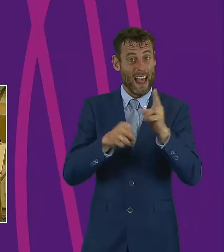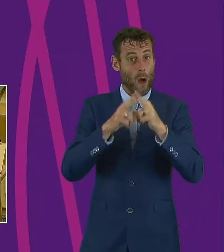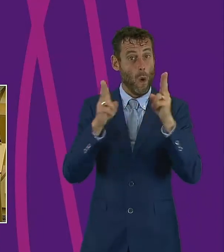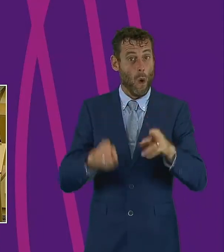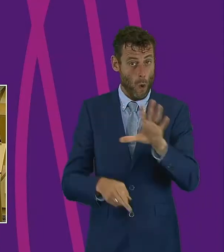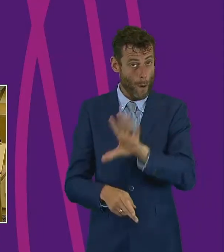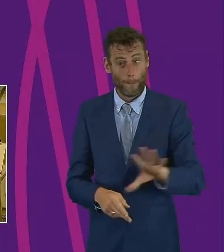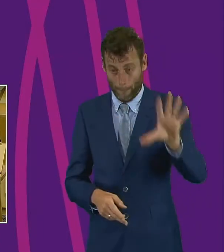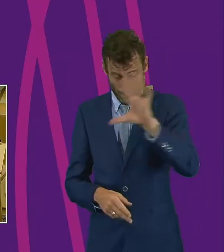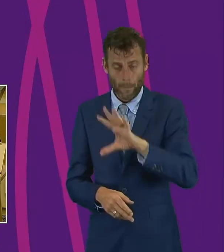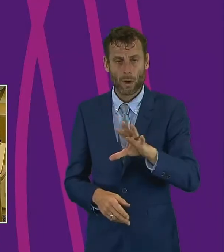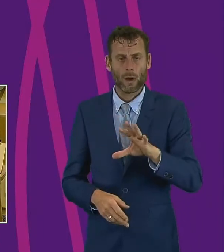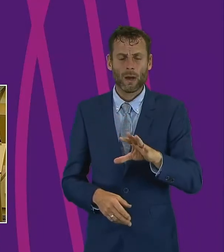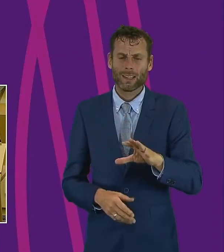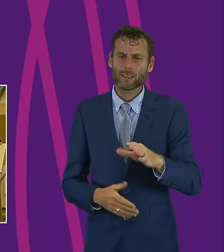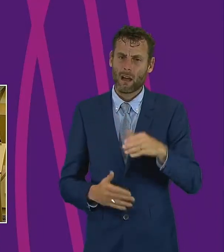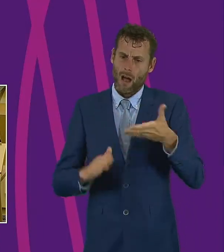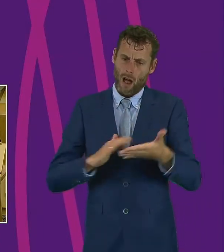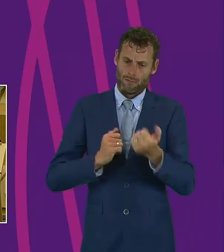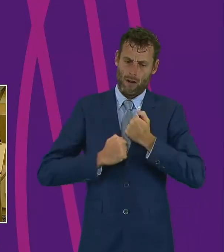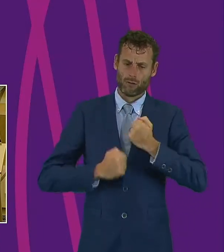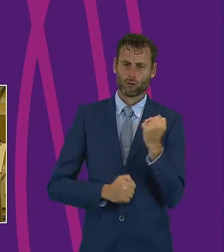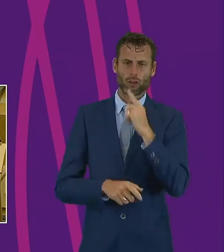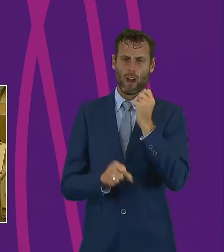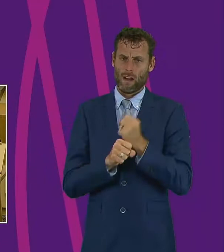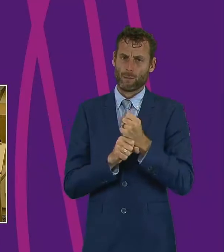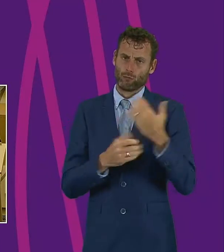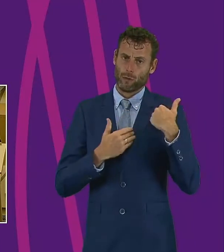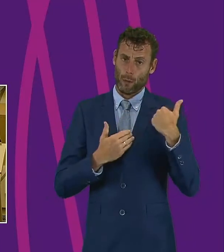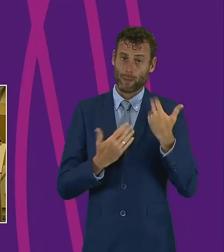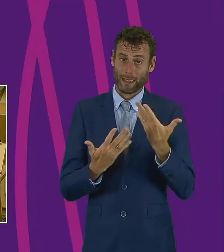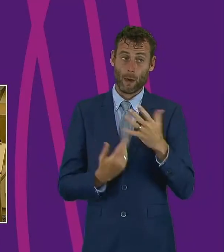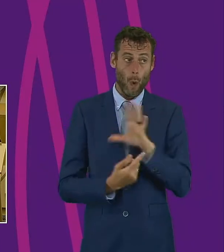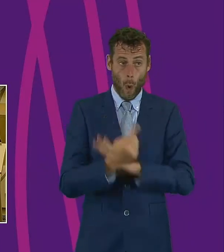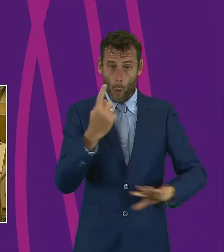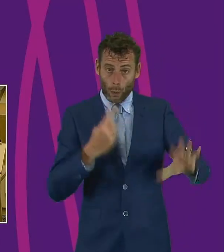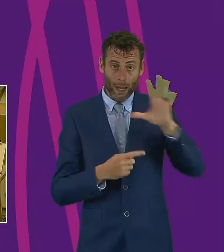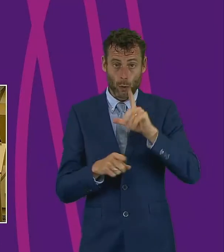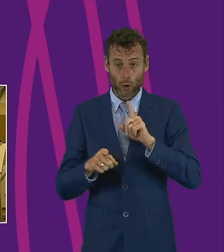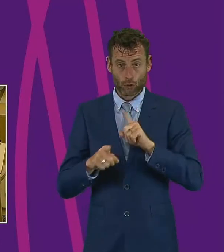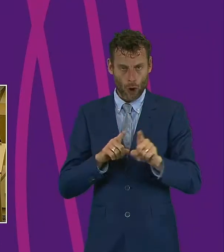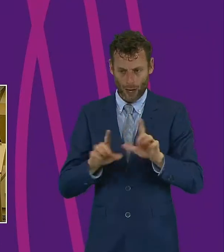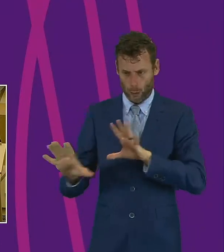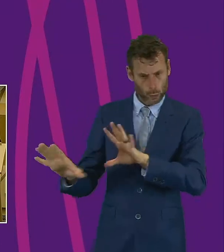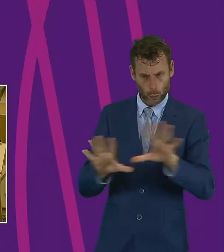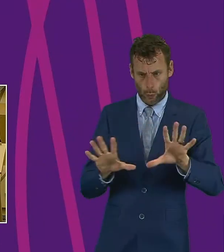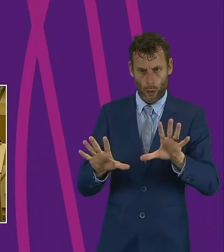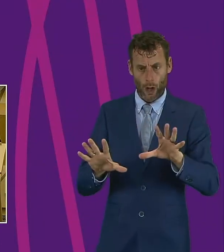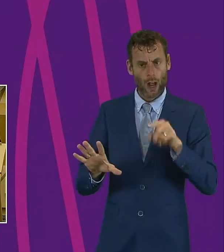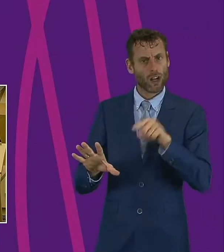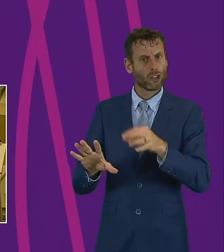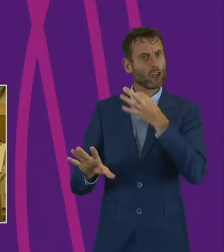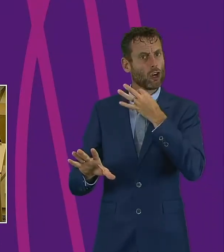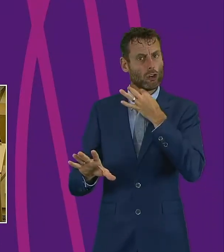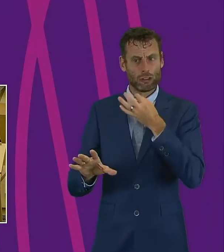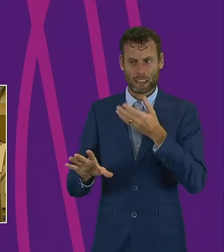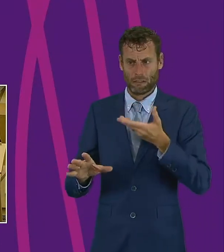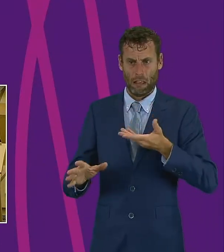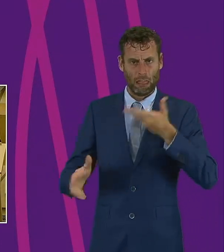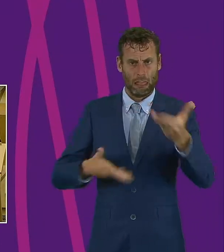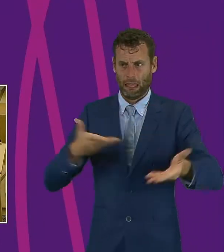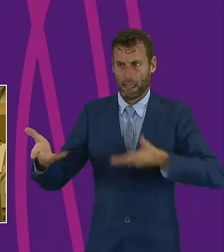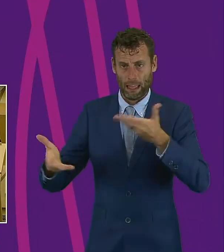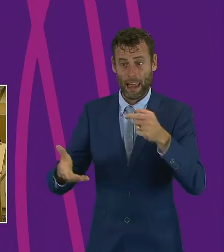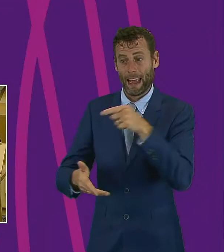UK were taking similar decisions as we tried to manage a pandemic that, of course, was posing a significant risk of infection in our